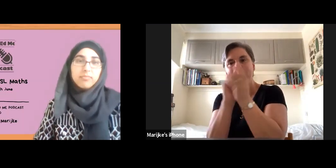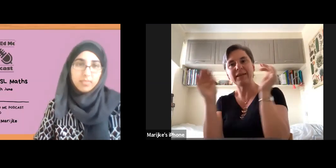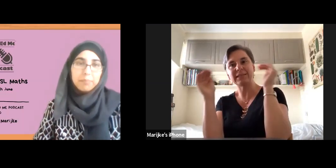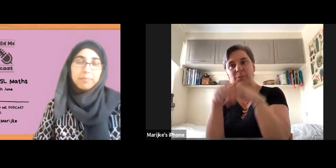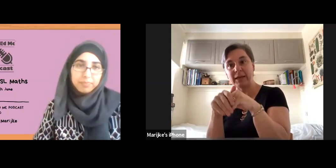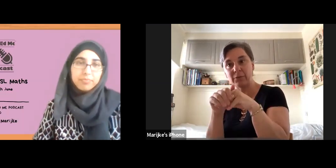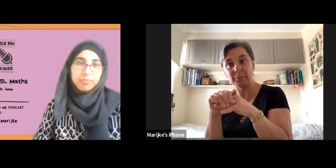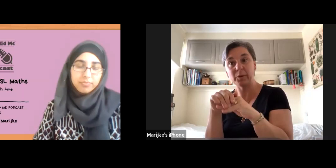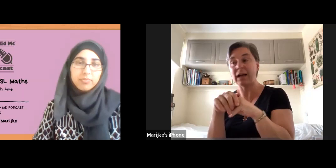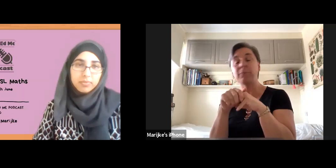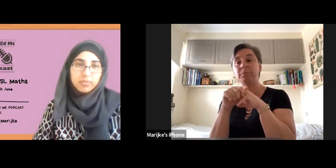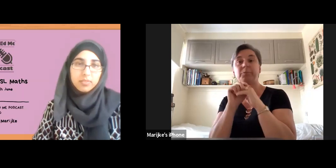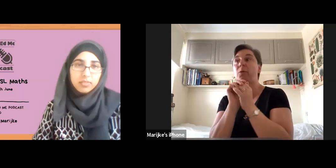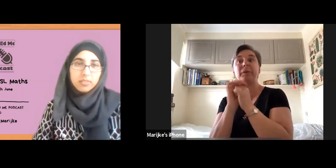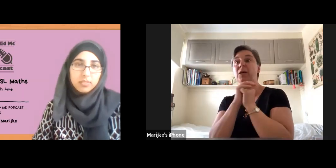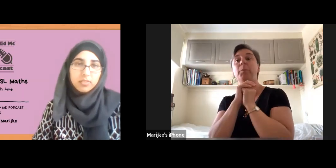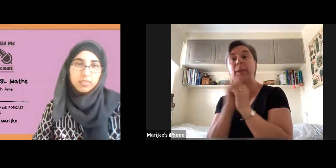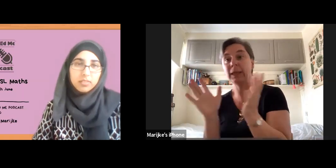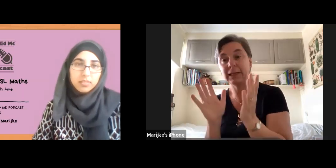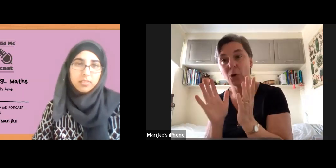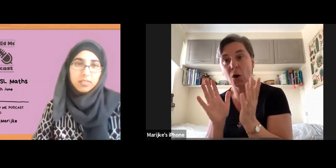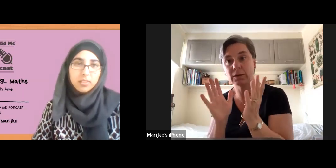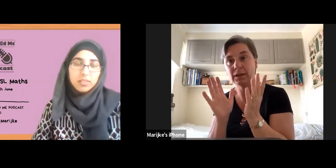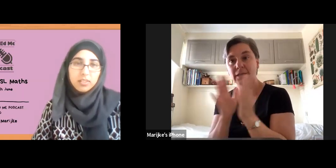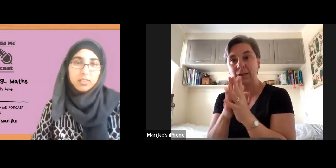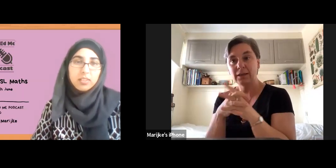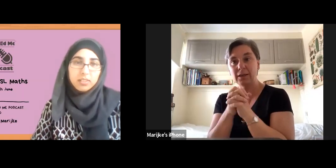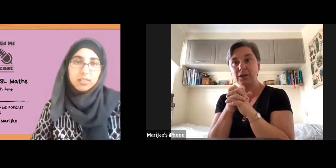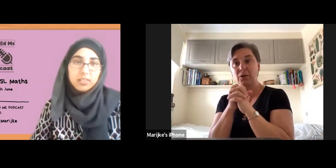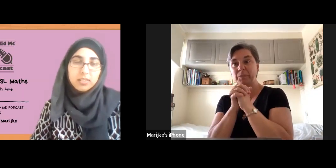things disappear in. But I'm probably completely wrong, you know, but